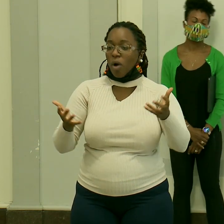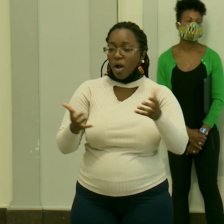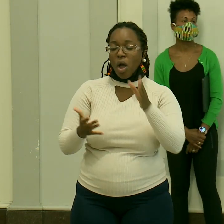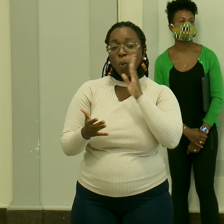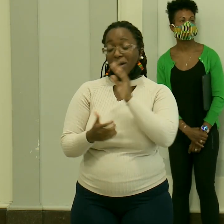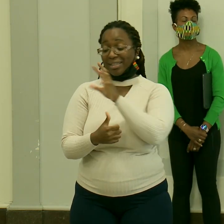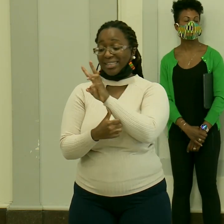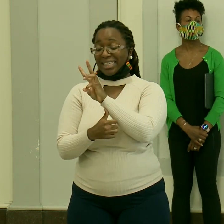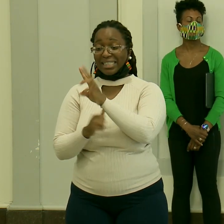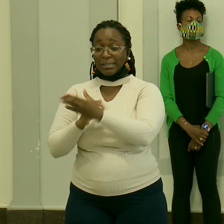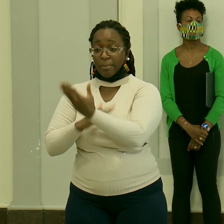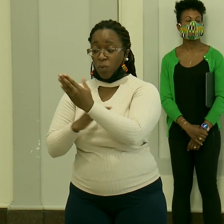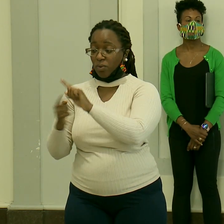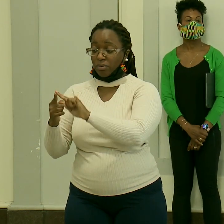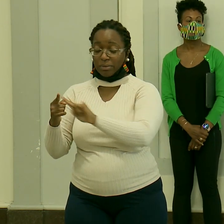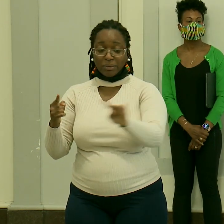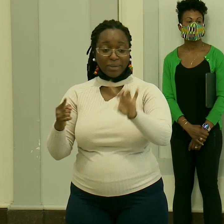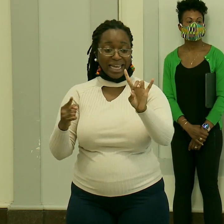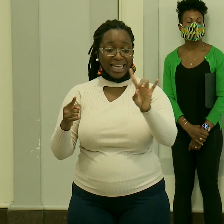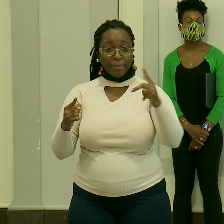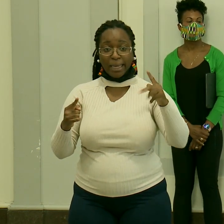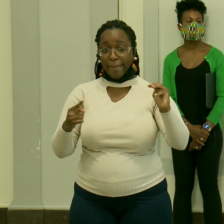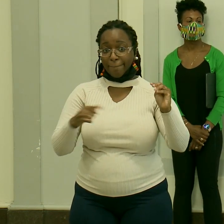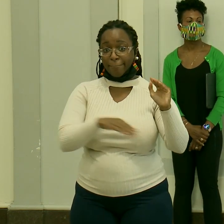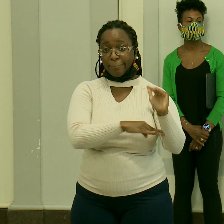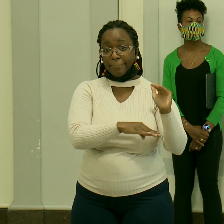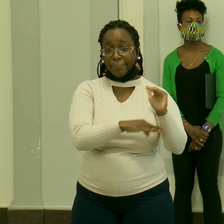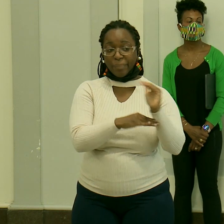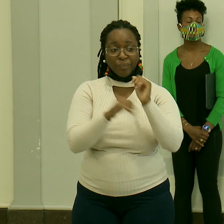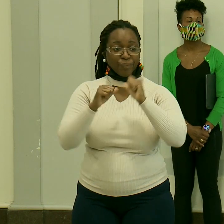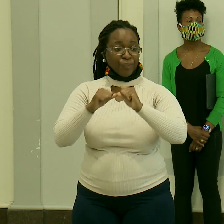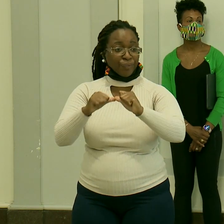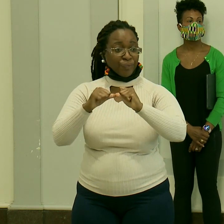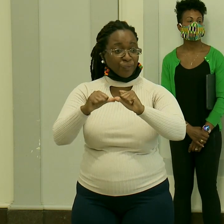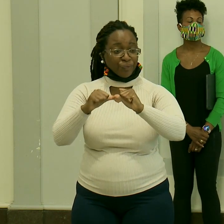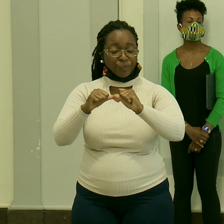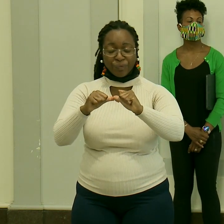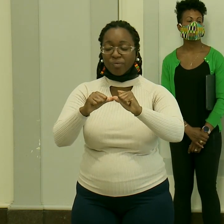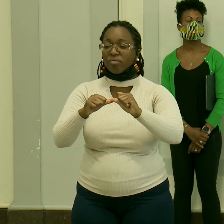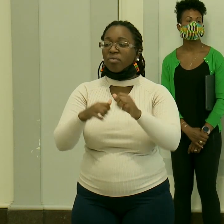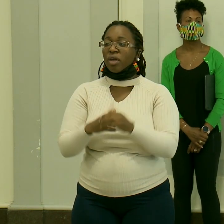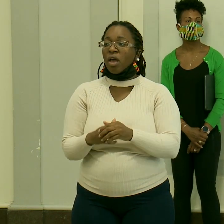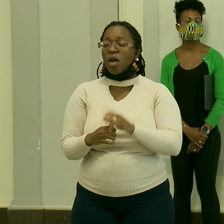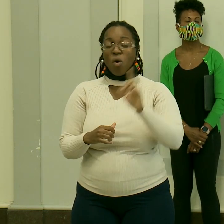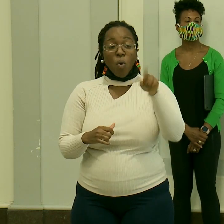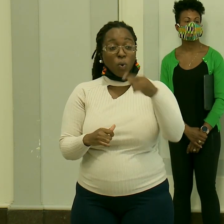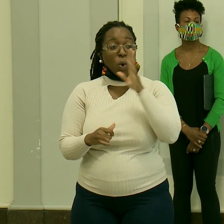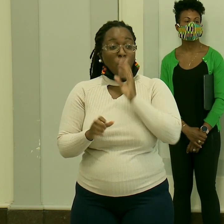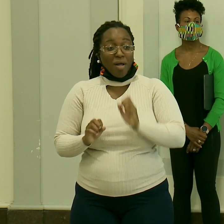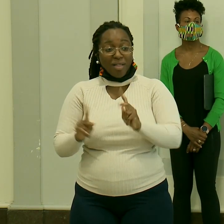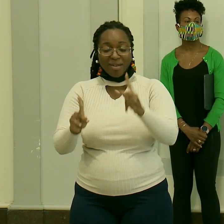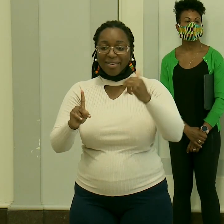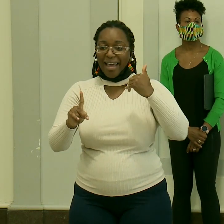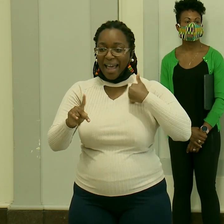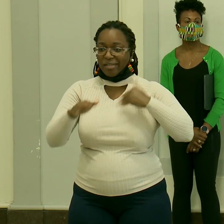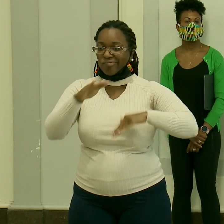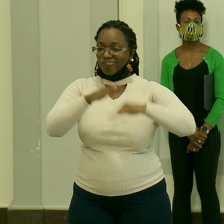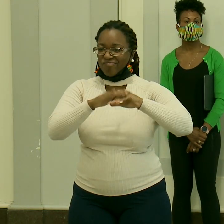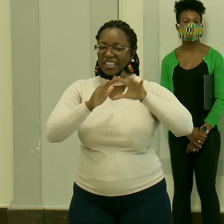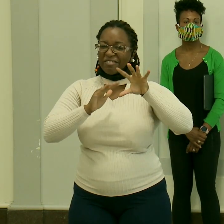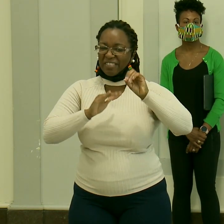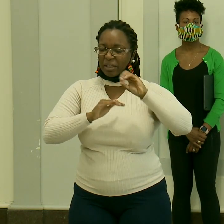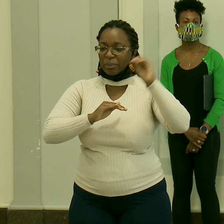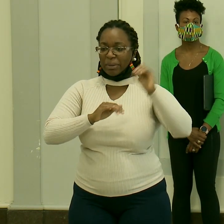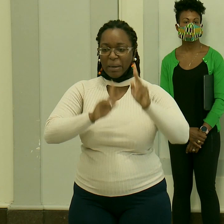from 6 a.m. to 8 p.m. continuously. Vessels will only be allowed to fill 50% of